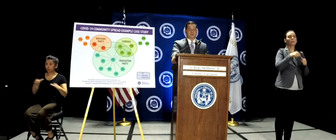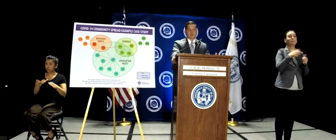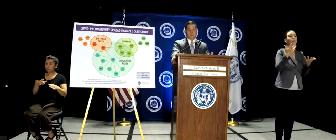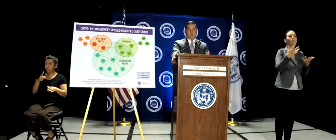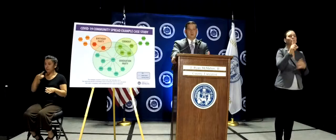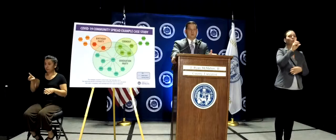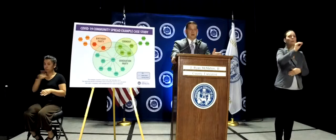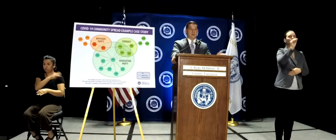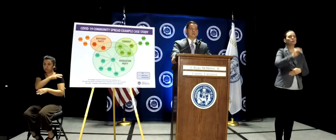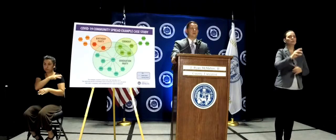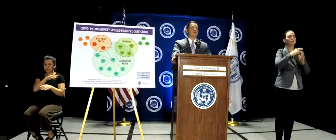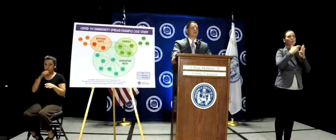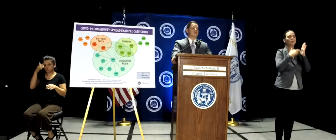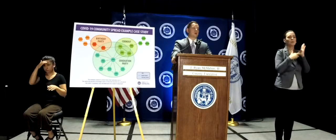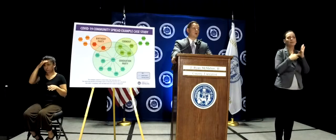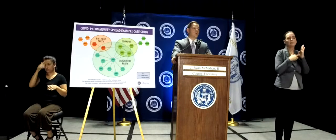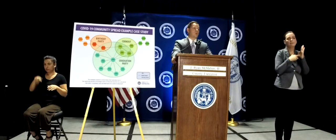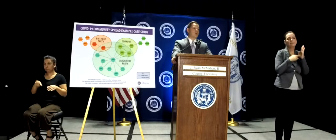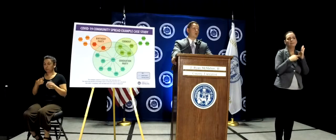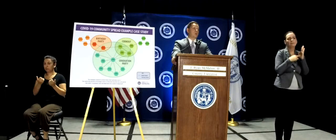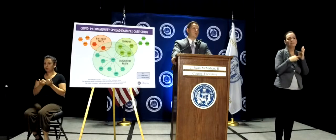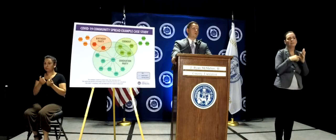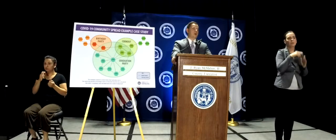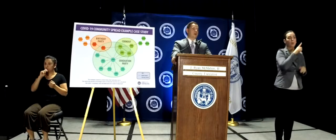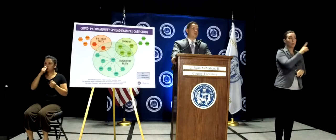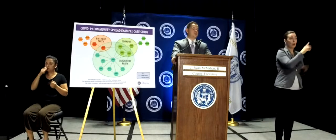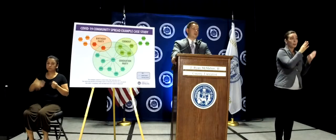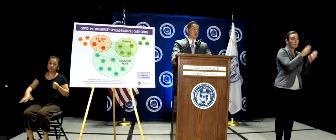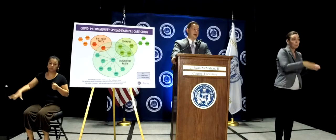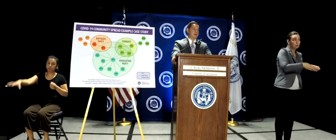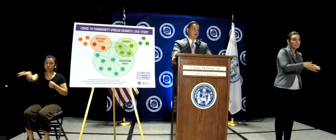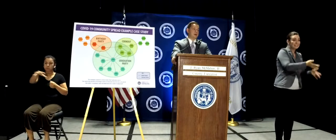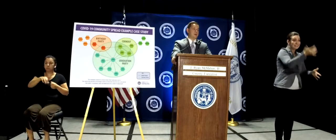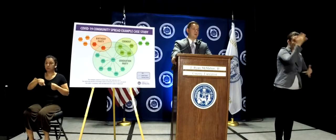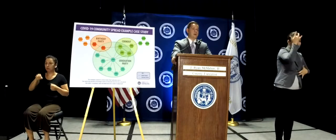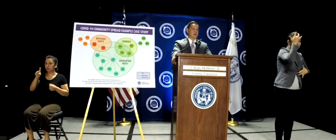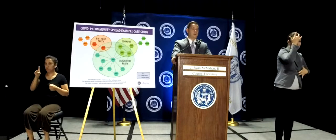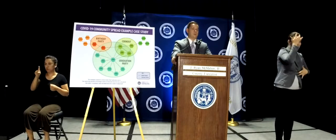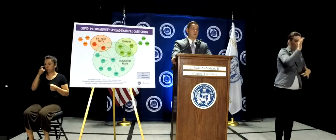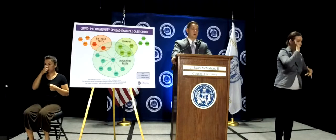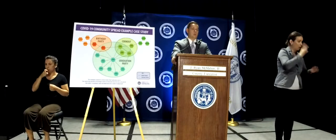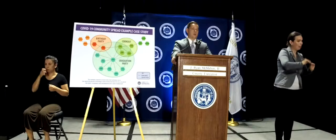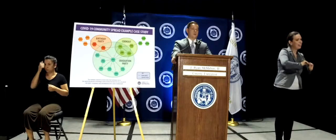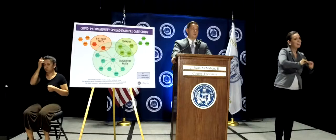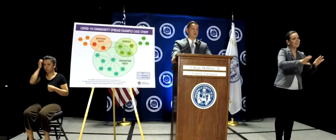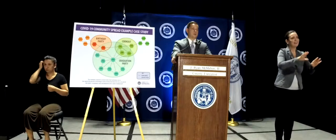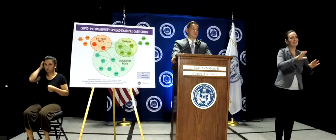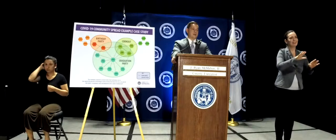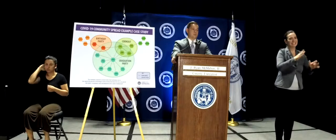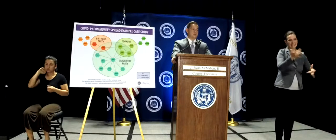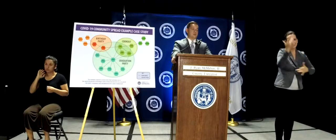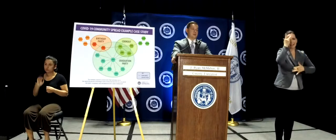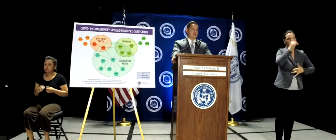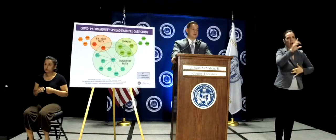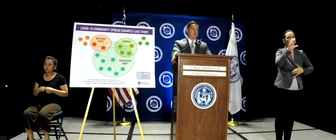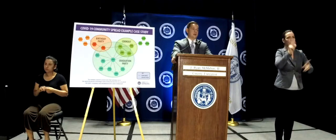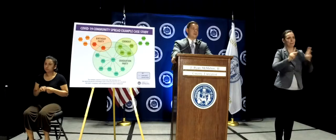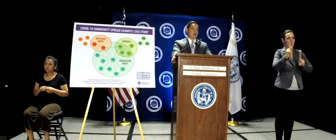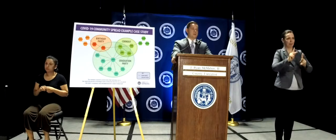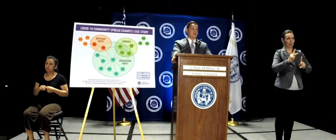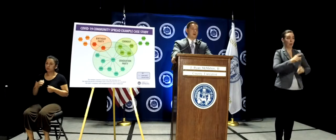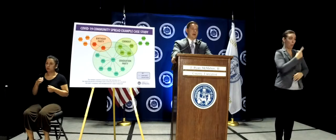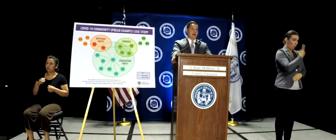that risk? You test. So we're very interested in that and are willing to make those investments to get